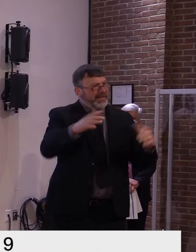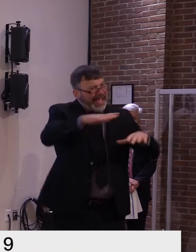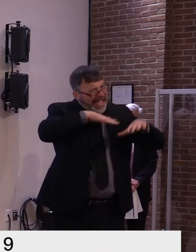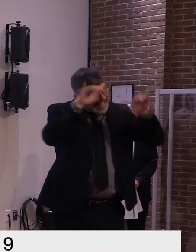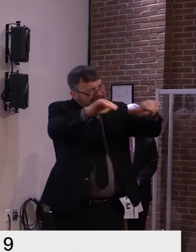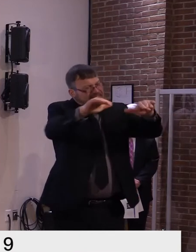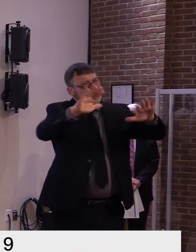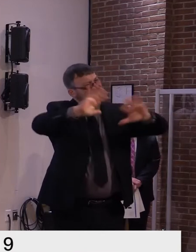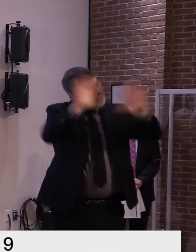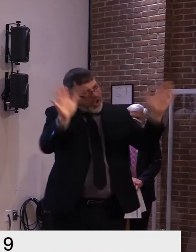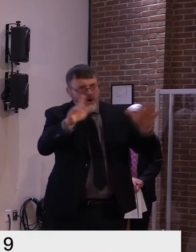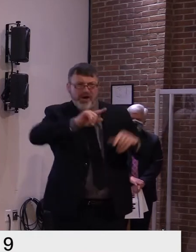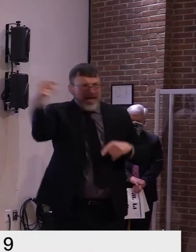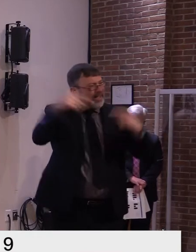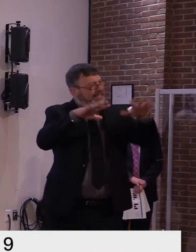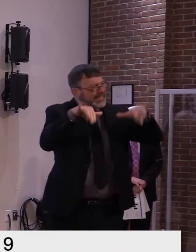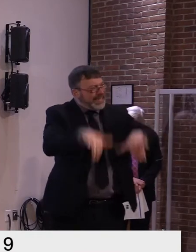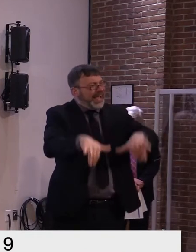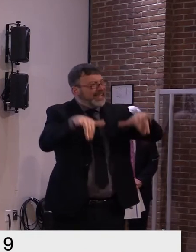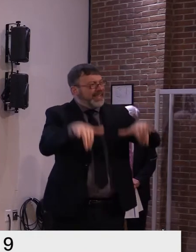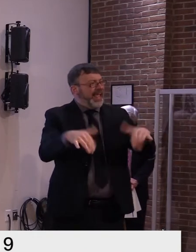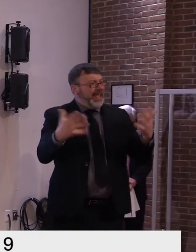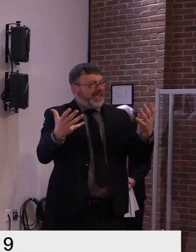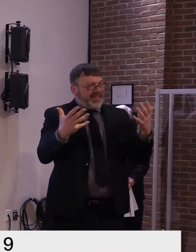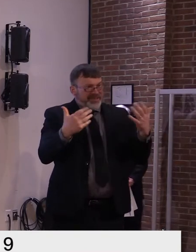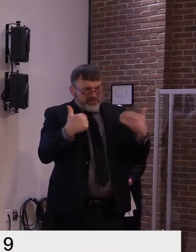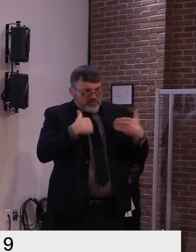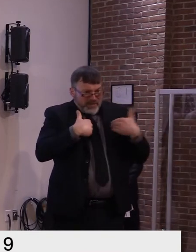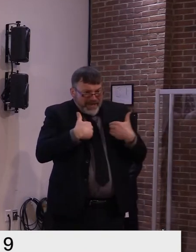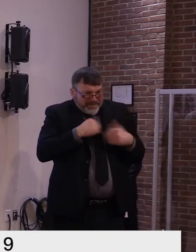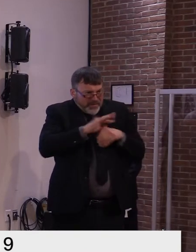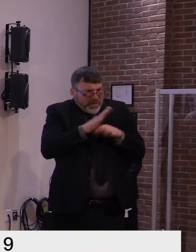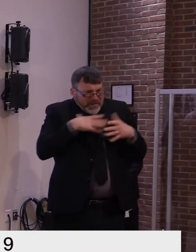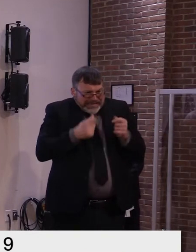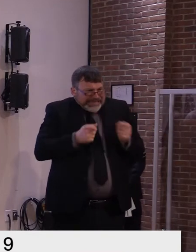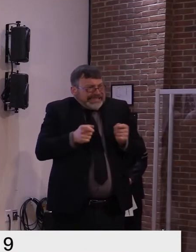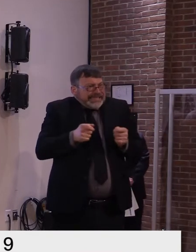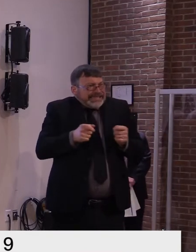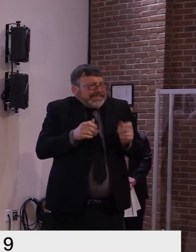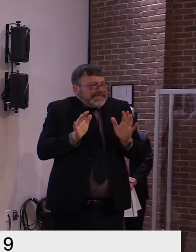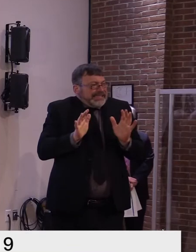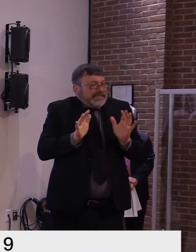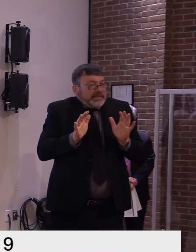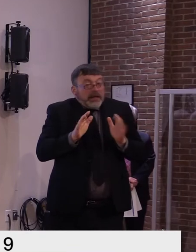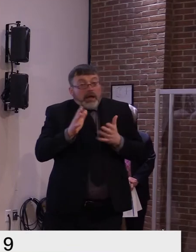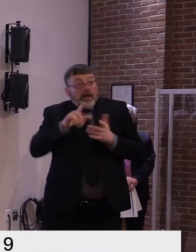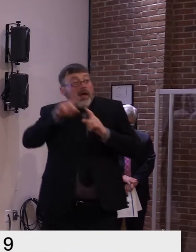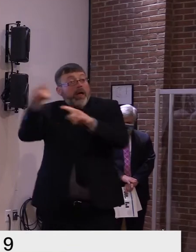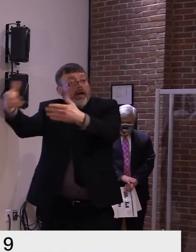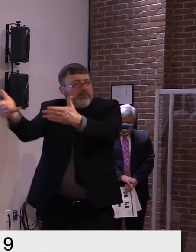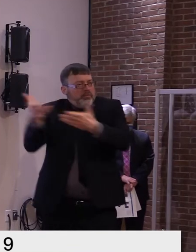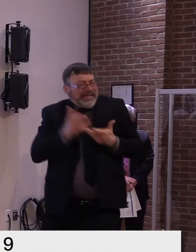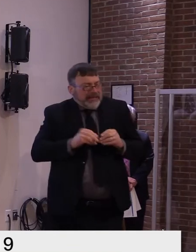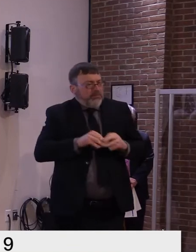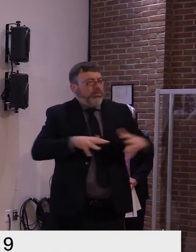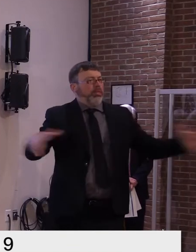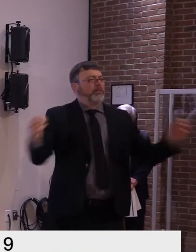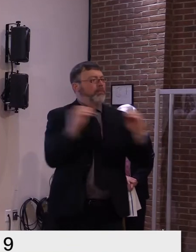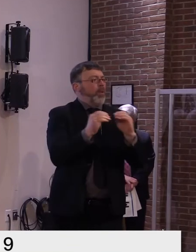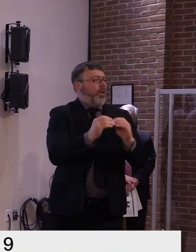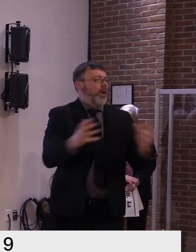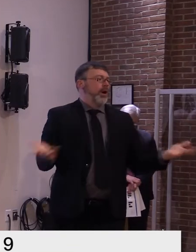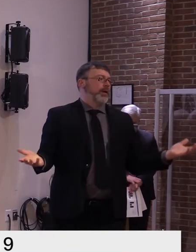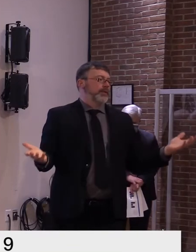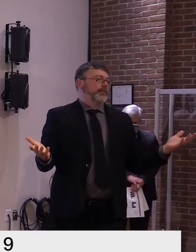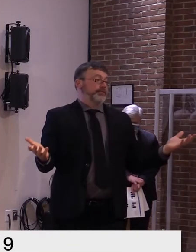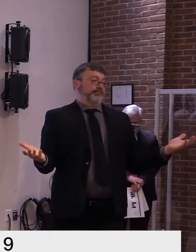is already circulating here. As I mentioned Tuesday, I do expect we will see it here in Vermont as